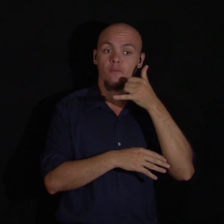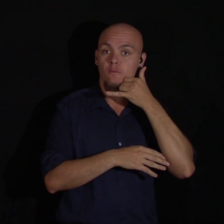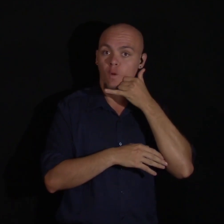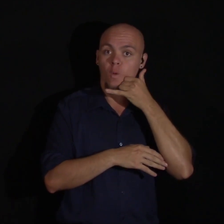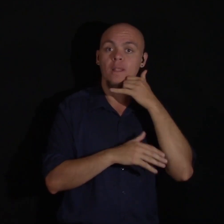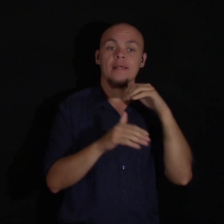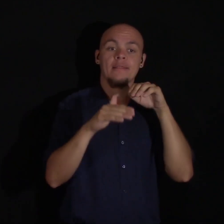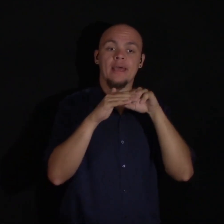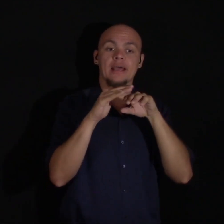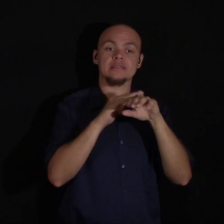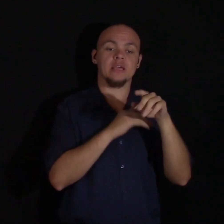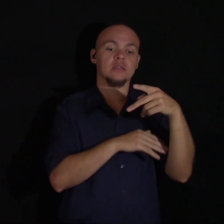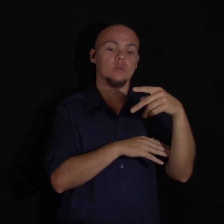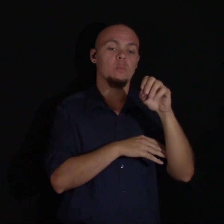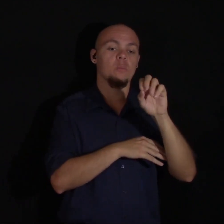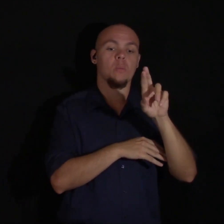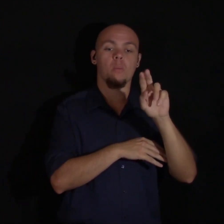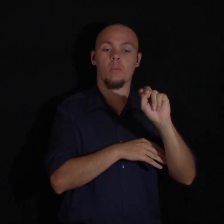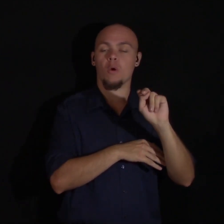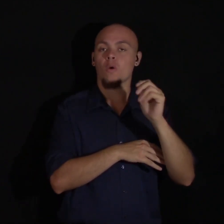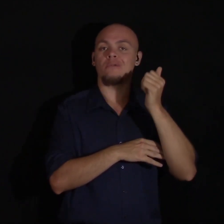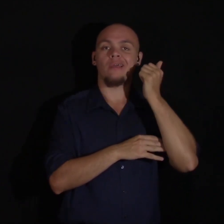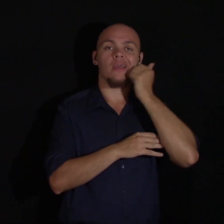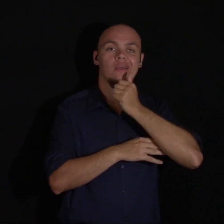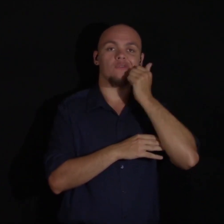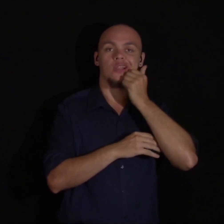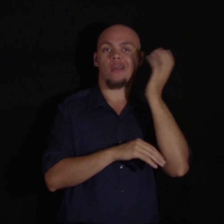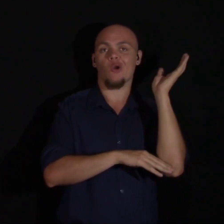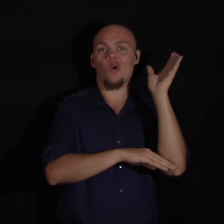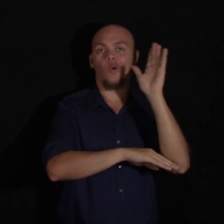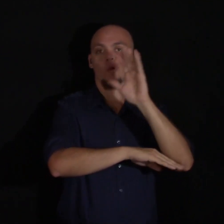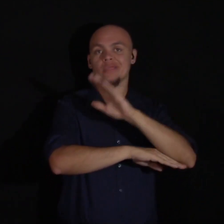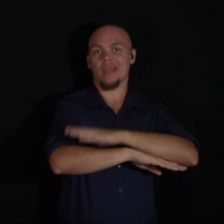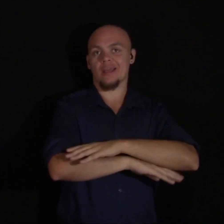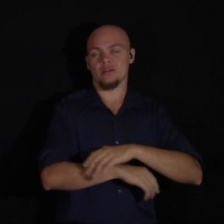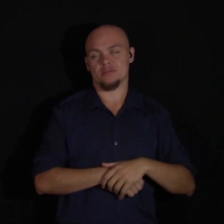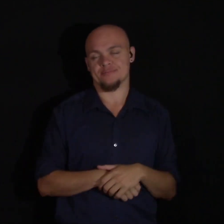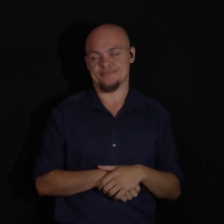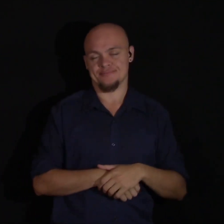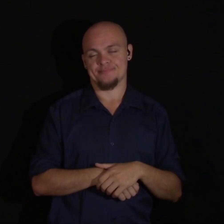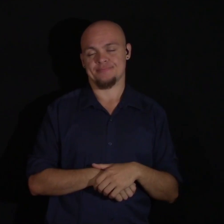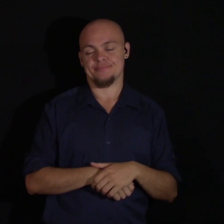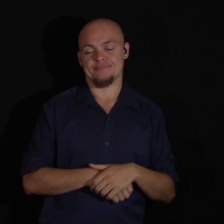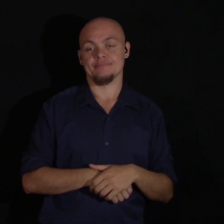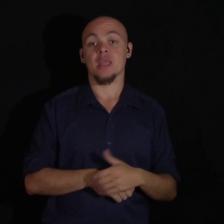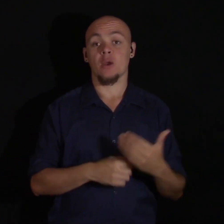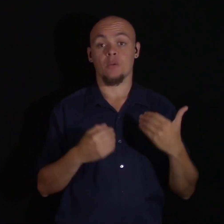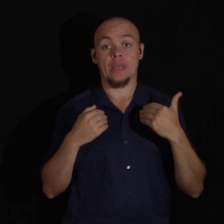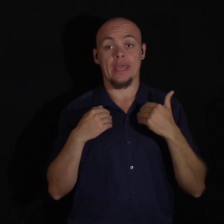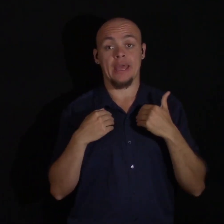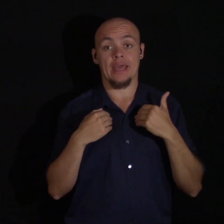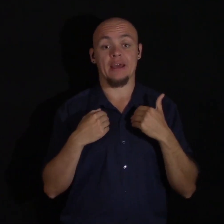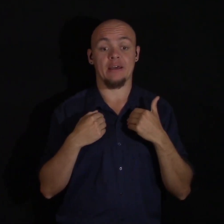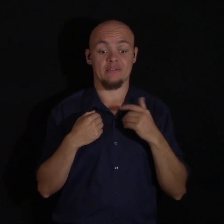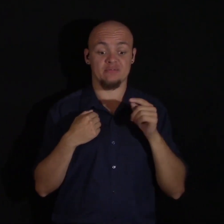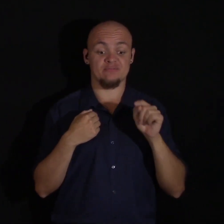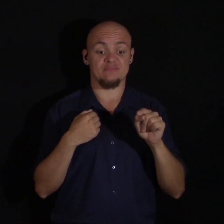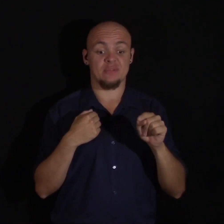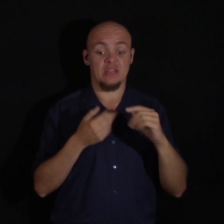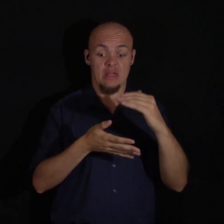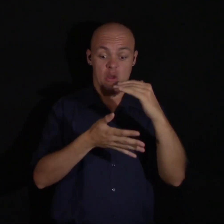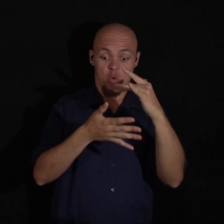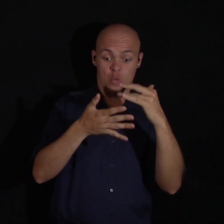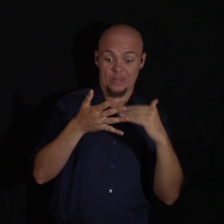have access to pornography all day long. And we have what I like to call a recipe for